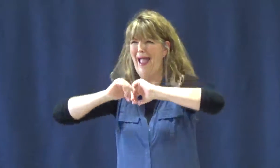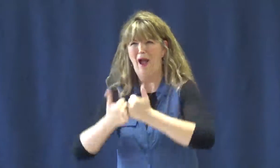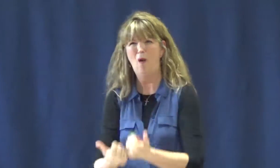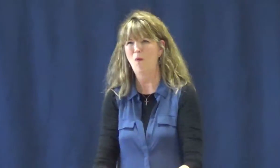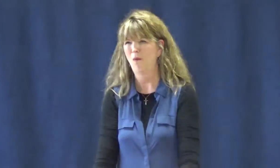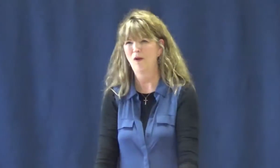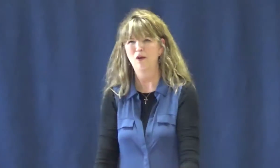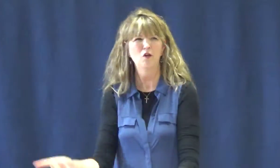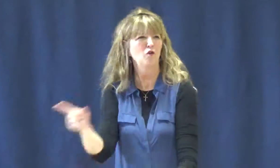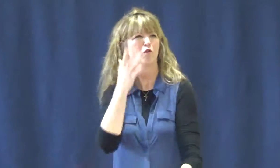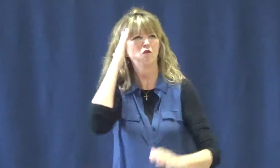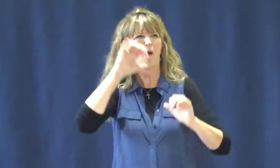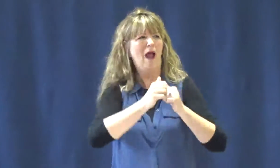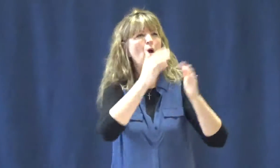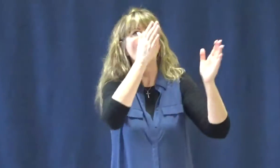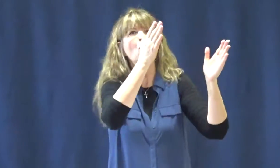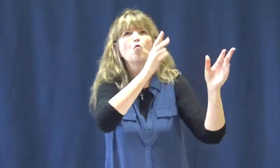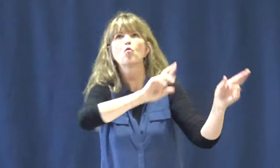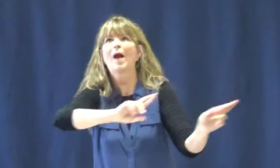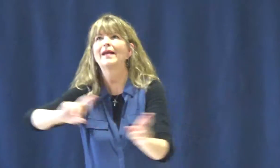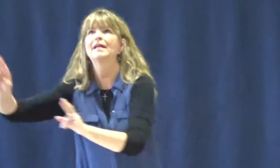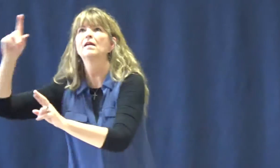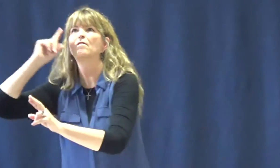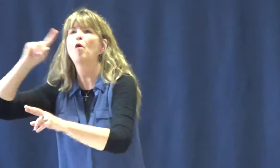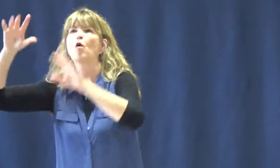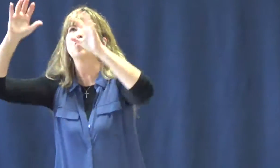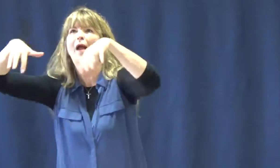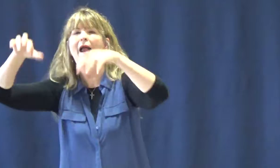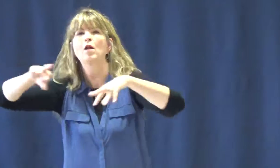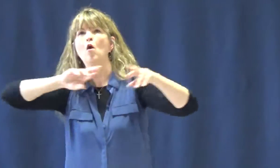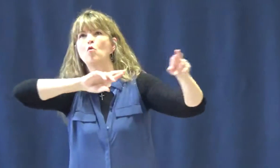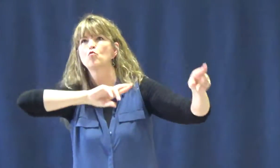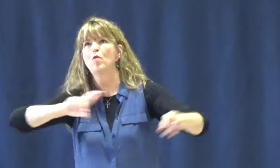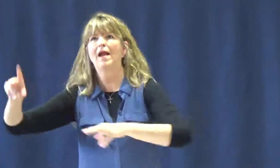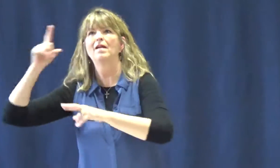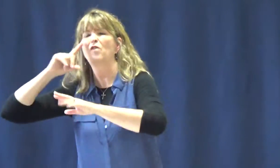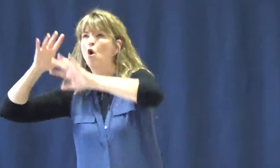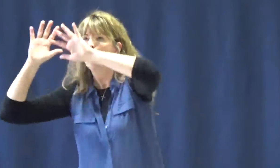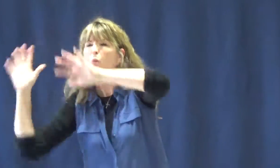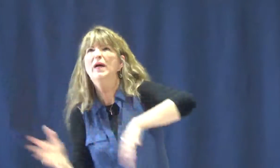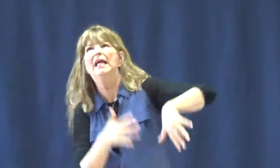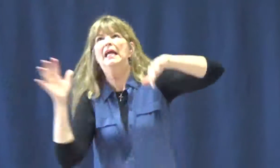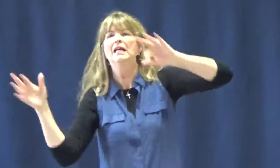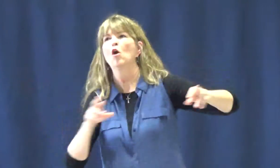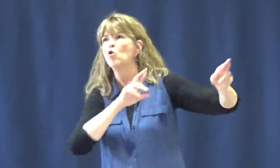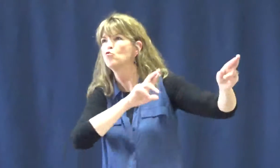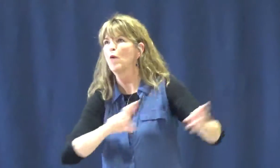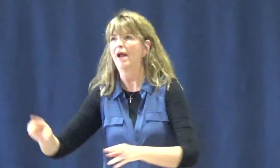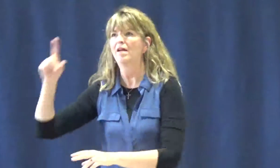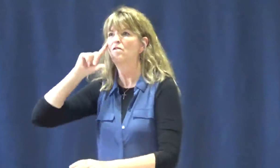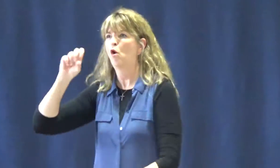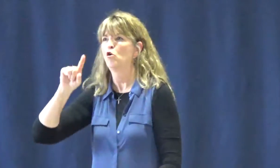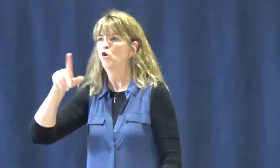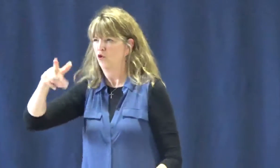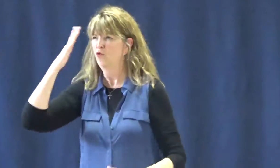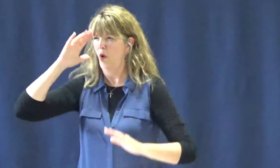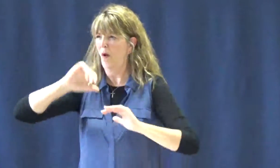You all know how. You know how to prepare for rain. You're ready for preparing for